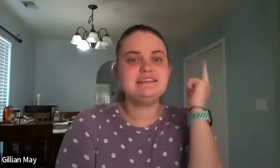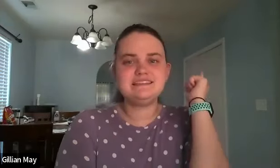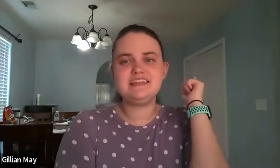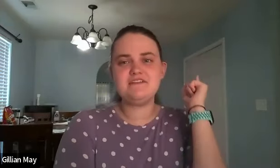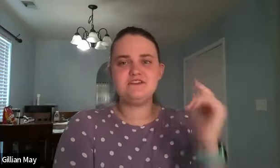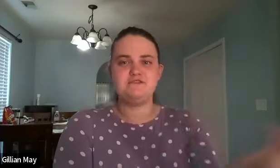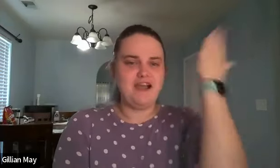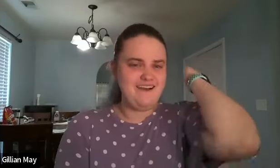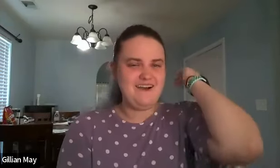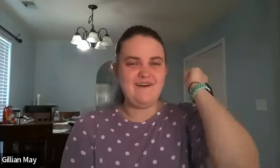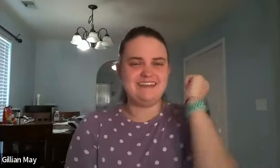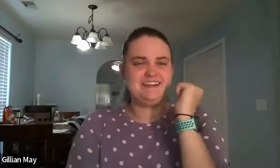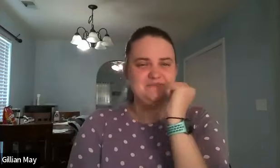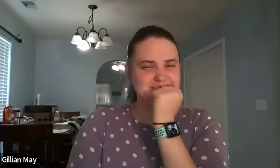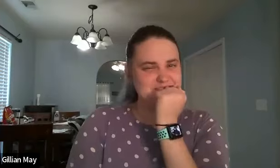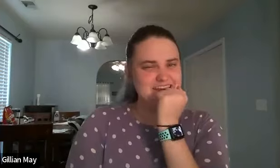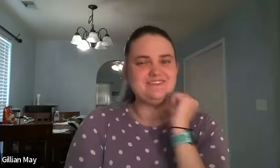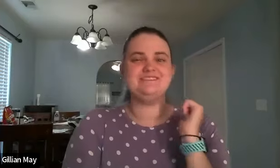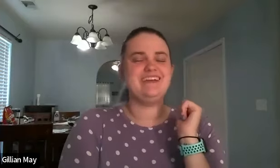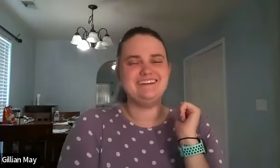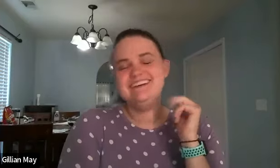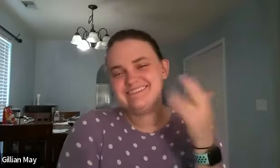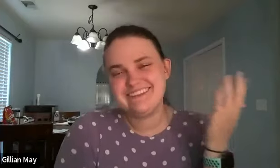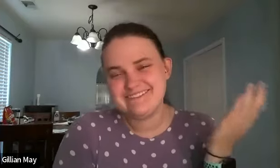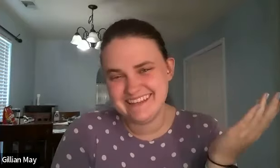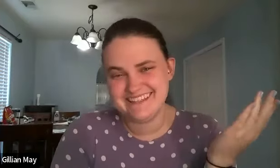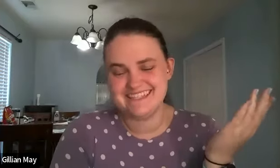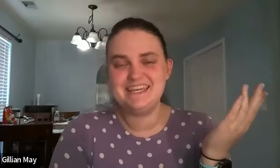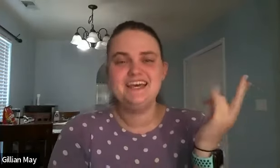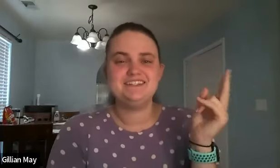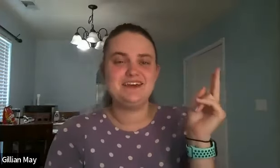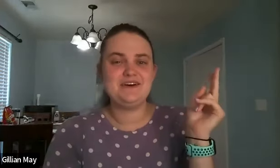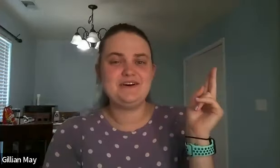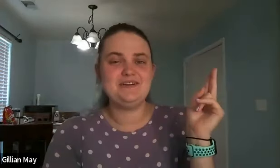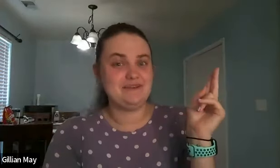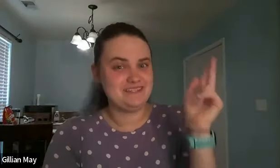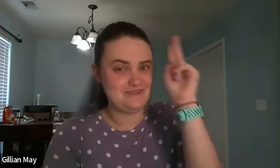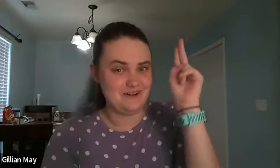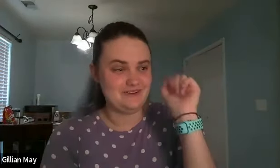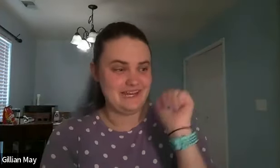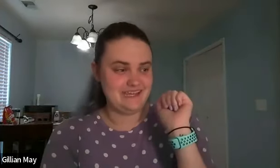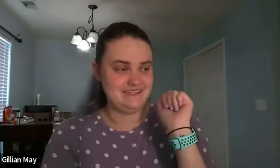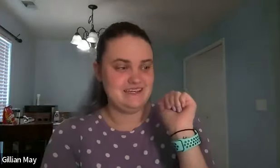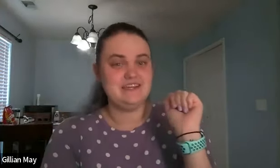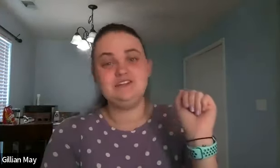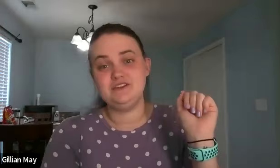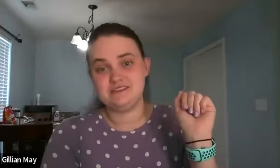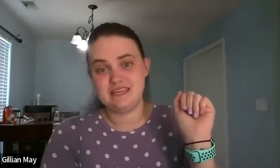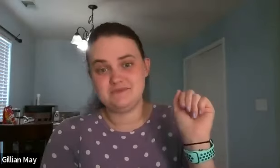Niece and nephew. I cannot believe I forgot those. Okay. Really, really easy. So like we did for uncle and aunt, you do the same